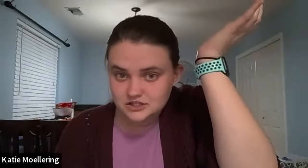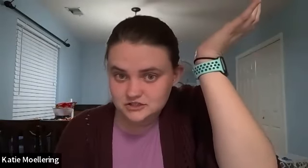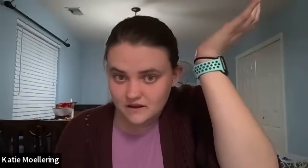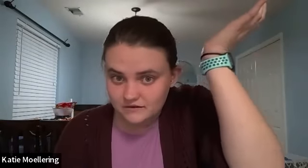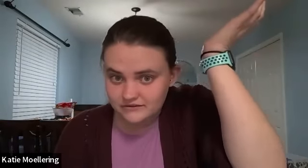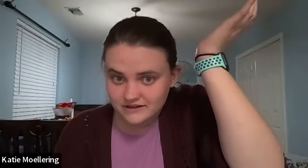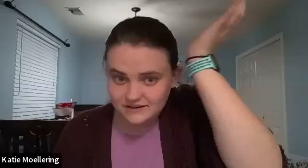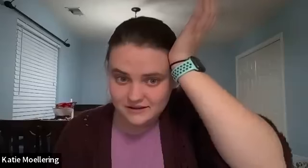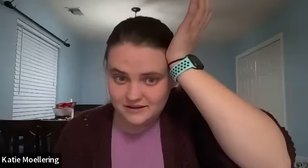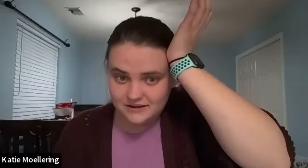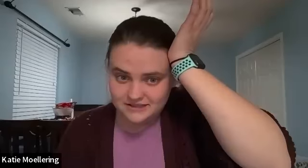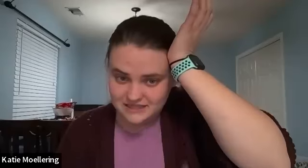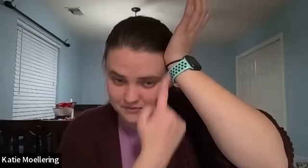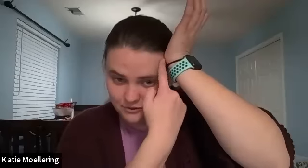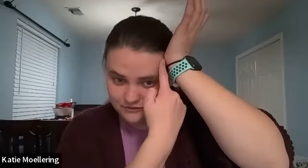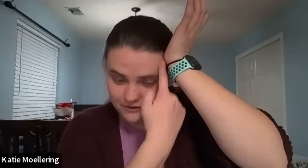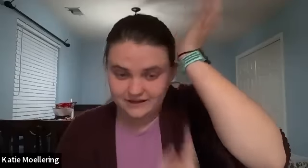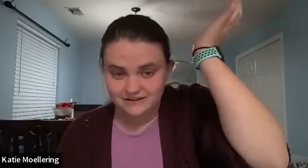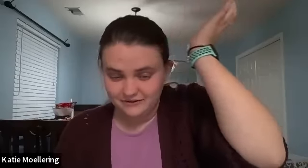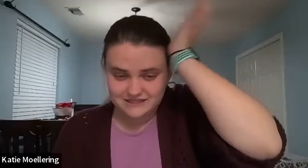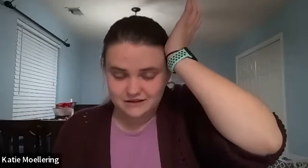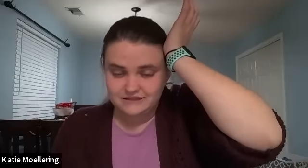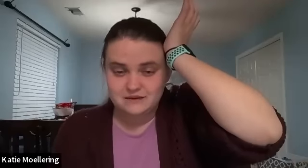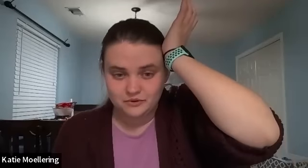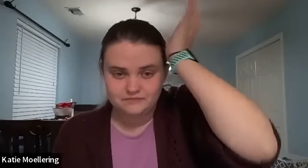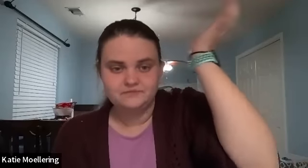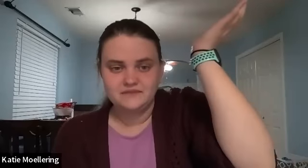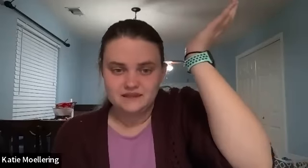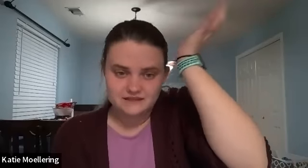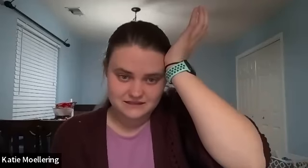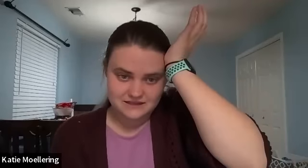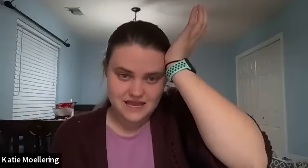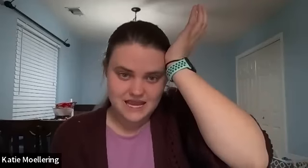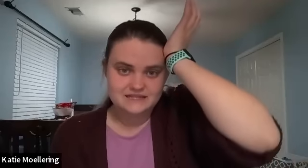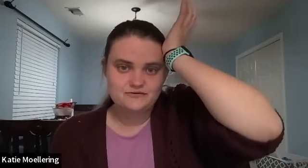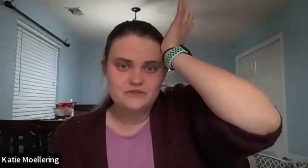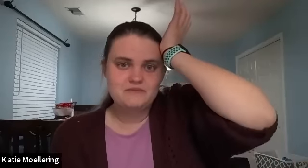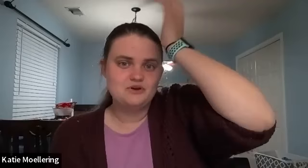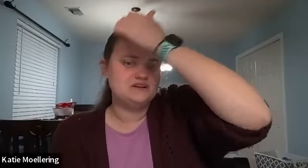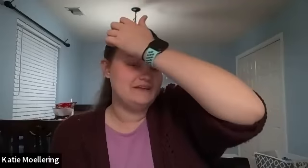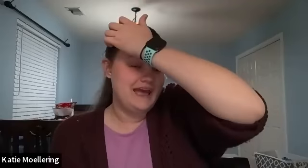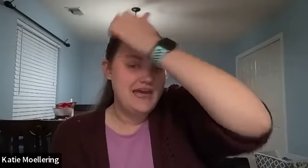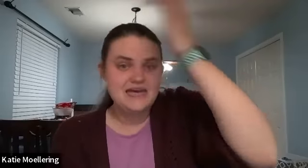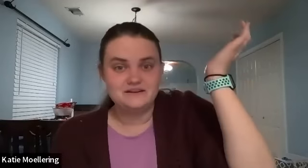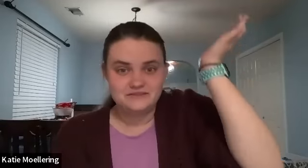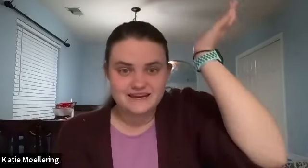hurt yourself, tap you on the forehead, like on the temple. And it's for that motion of like a head of